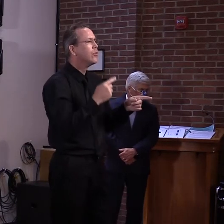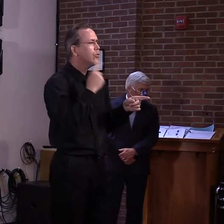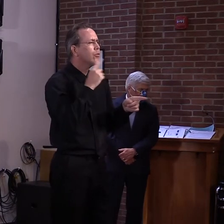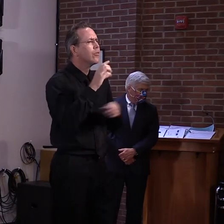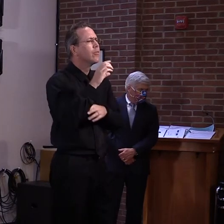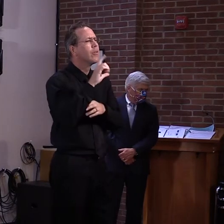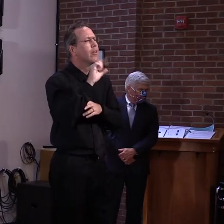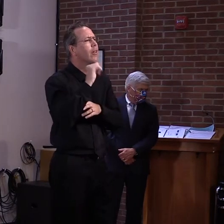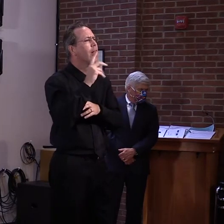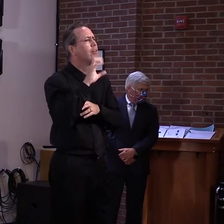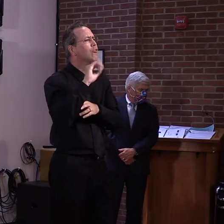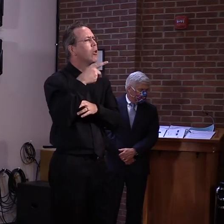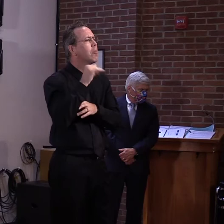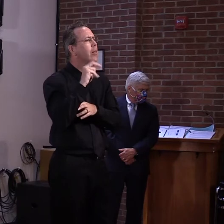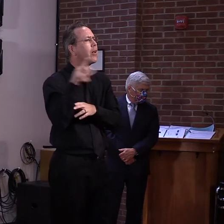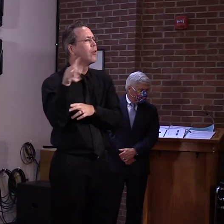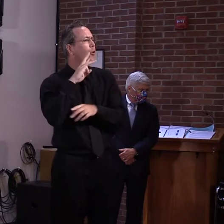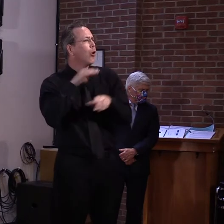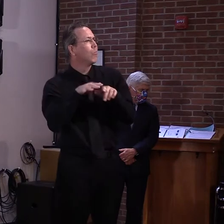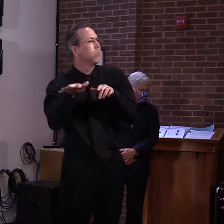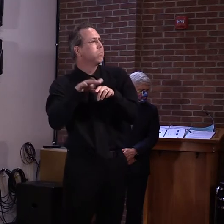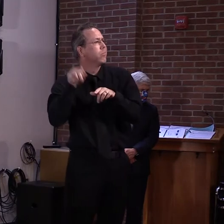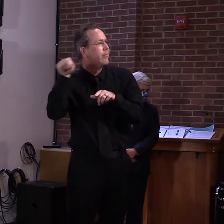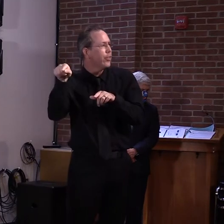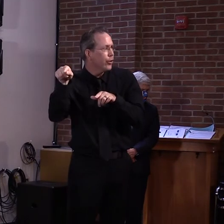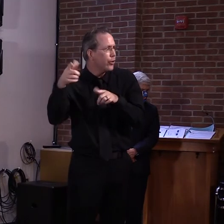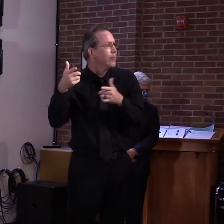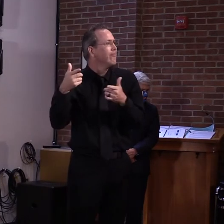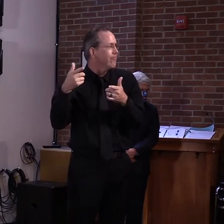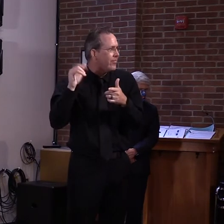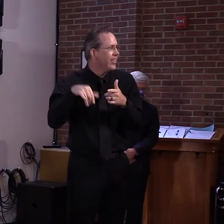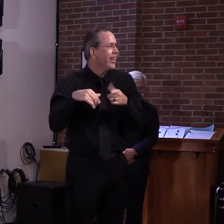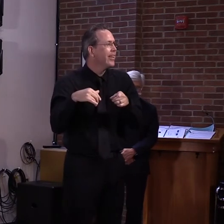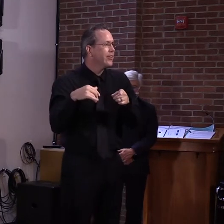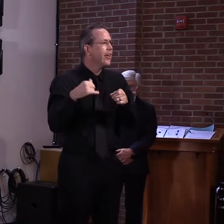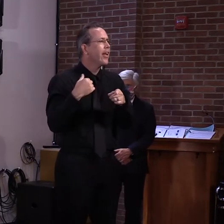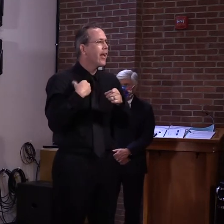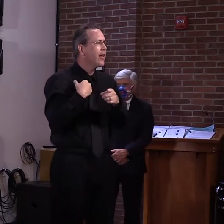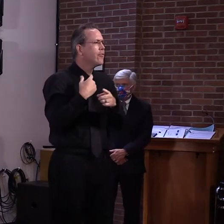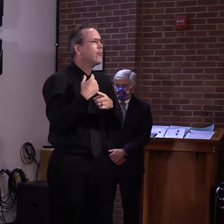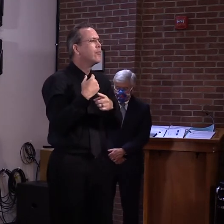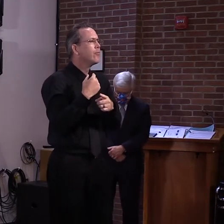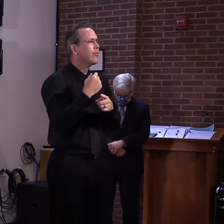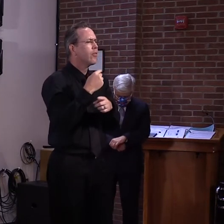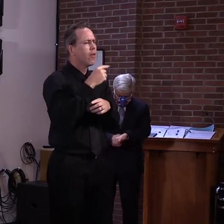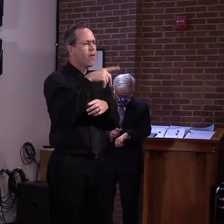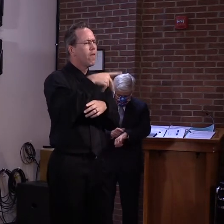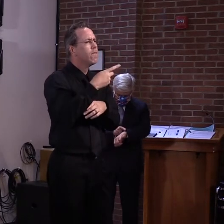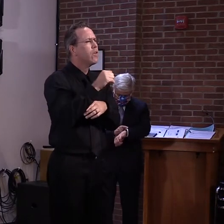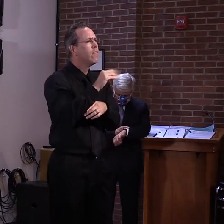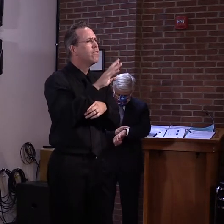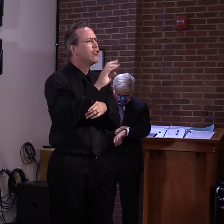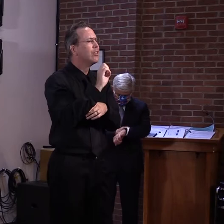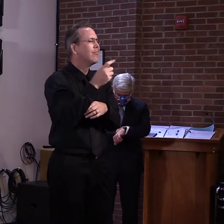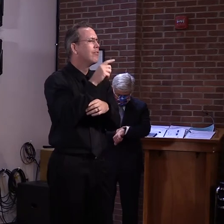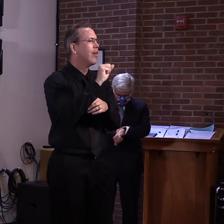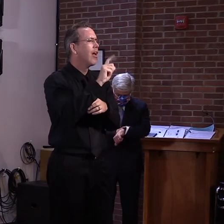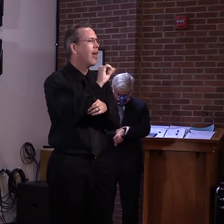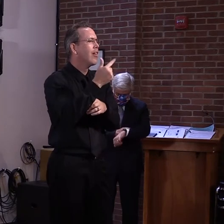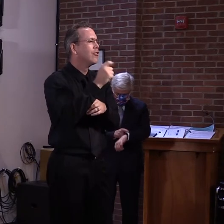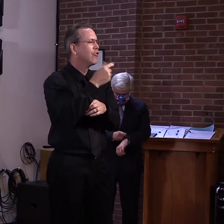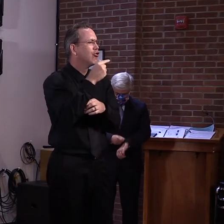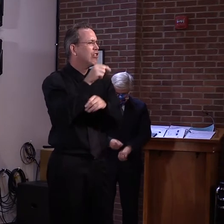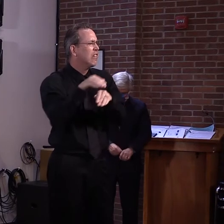lands contributes up to 20% of the phosphorus reaching the lake. And this 3-acre permit is an important